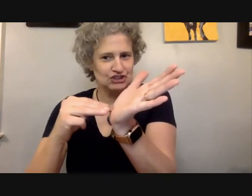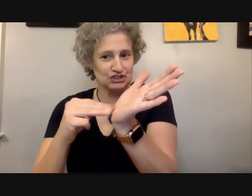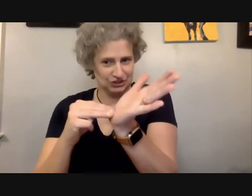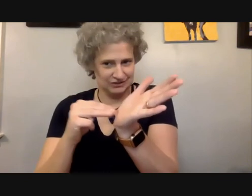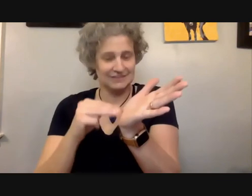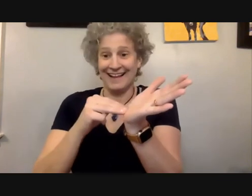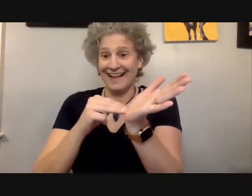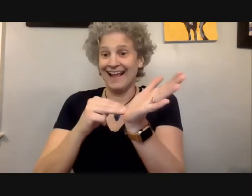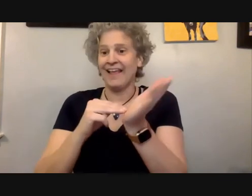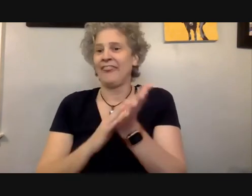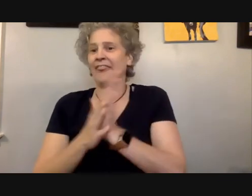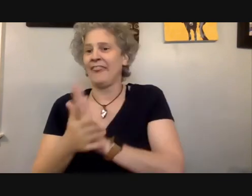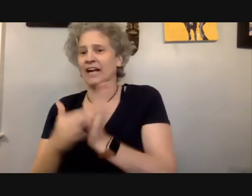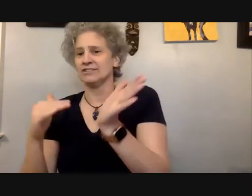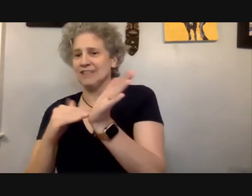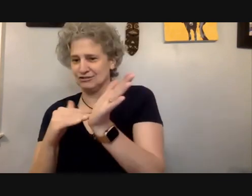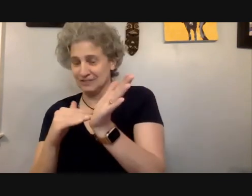signs doctor with an M.